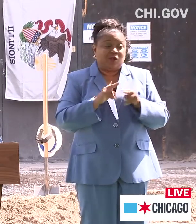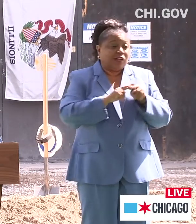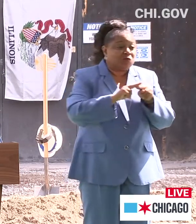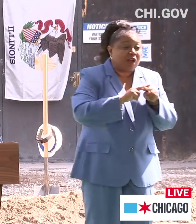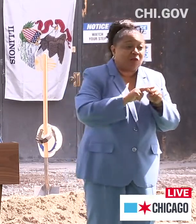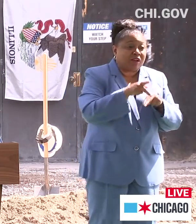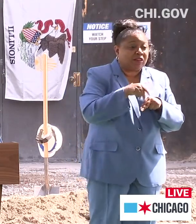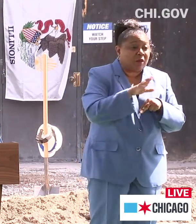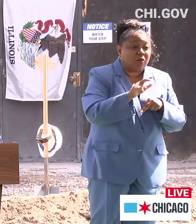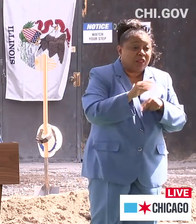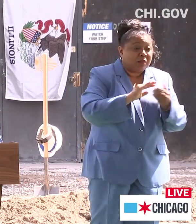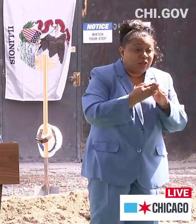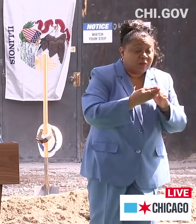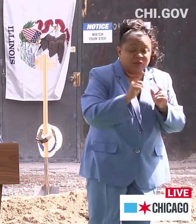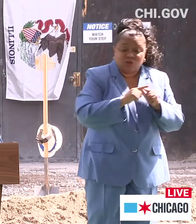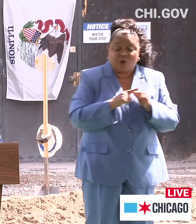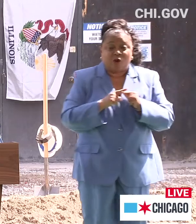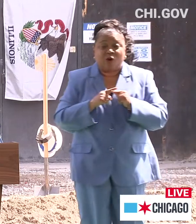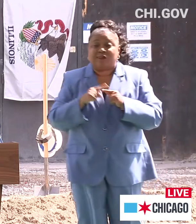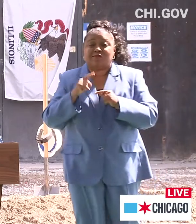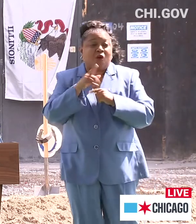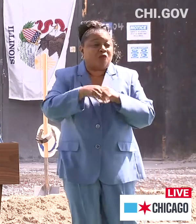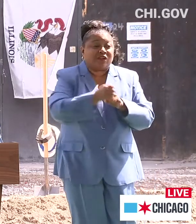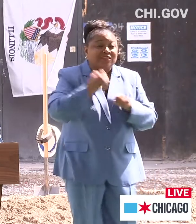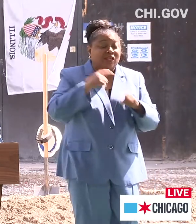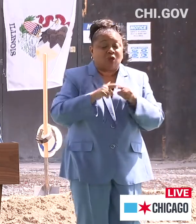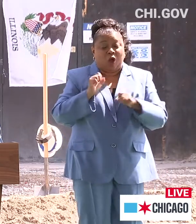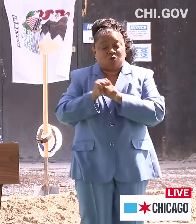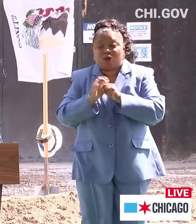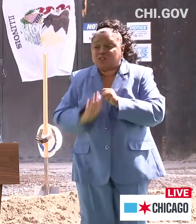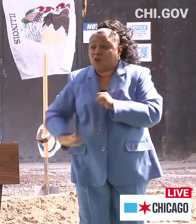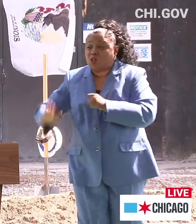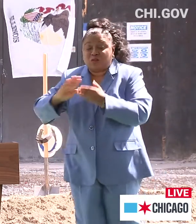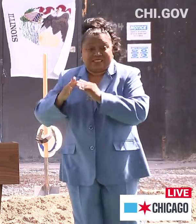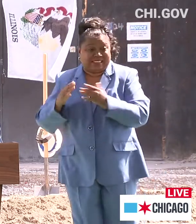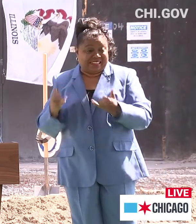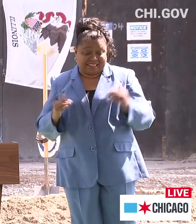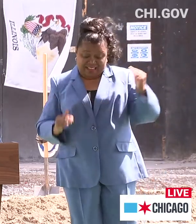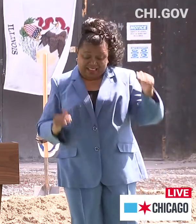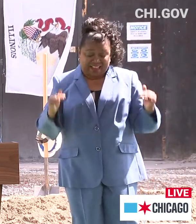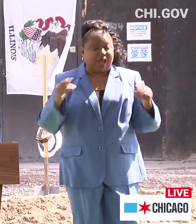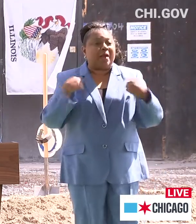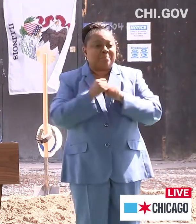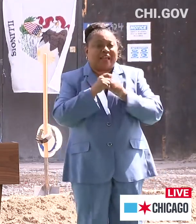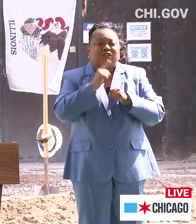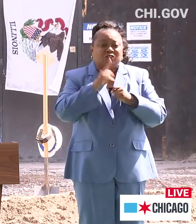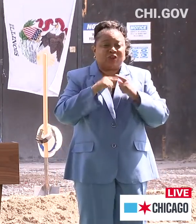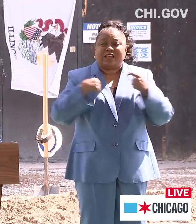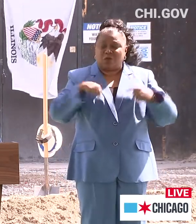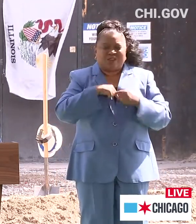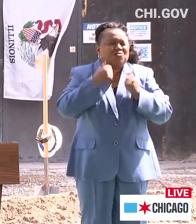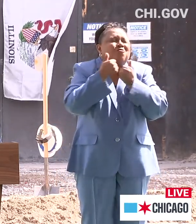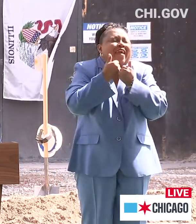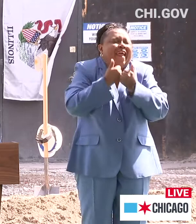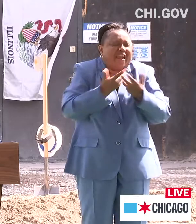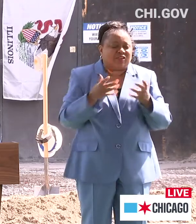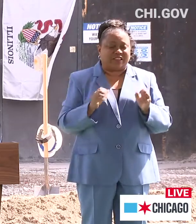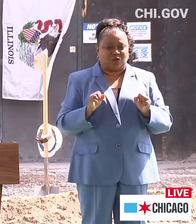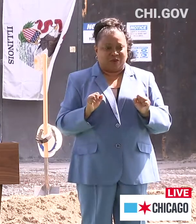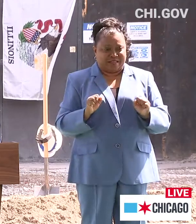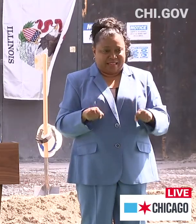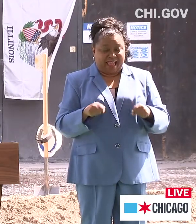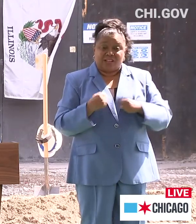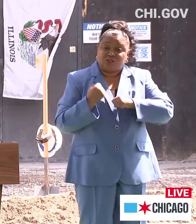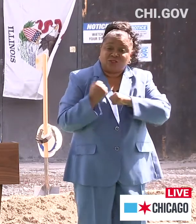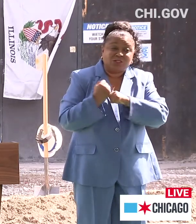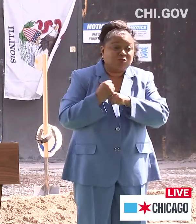workers of the Pullman community over a century ago or workers across our city today. making sure that we do everything we can